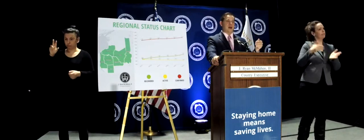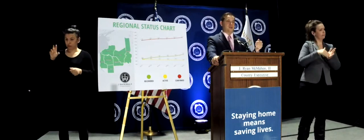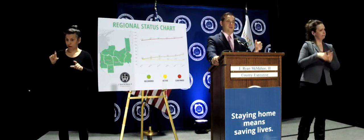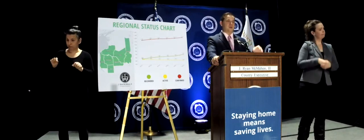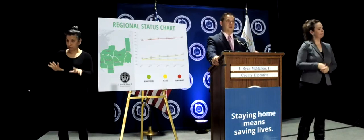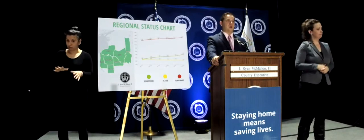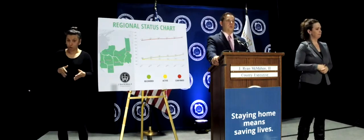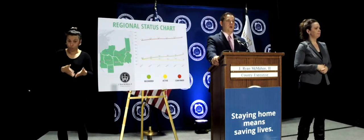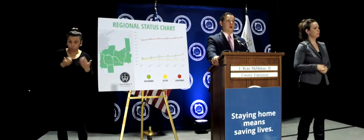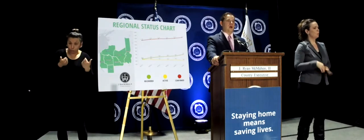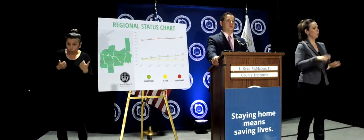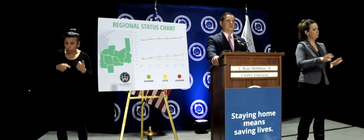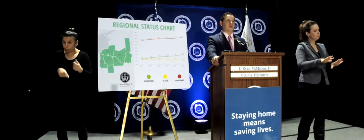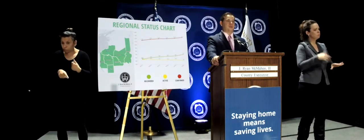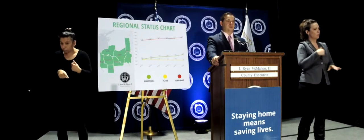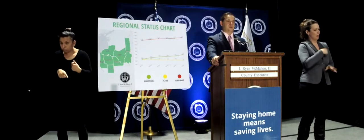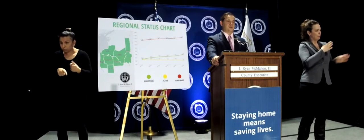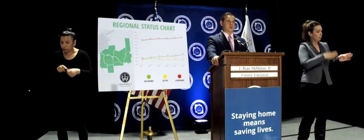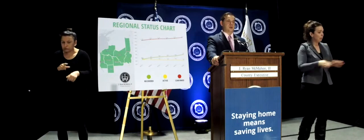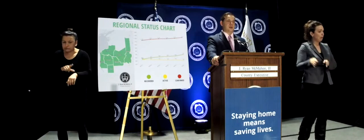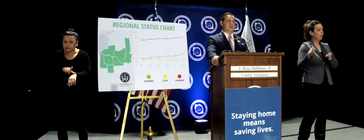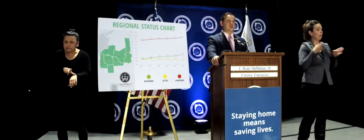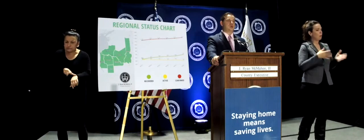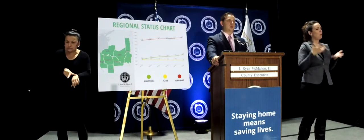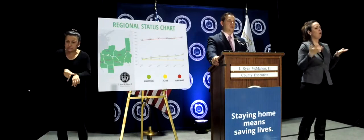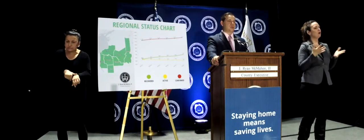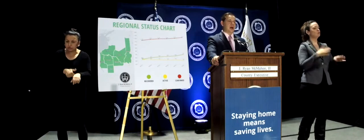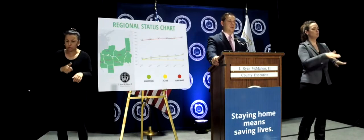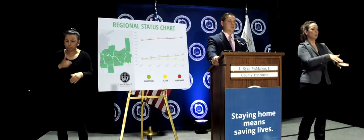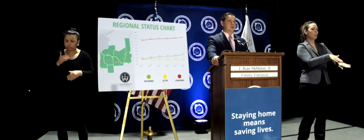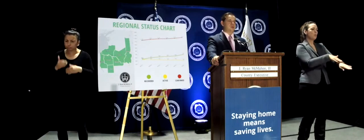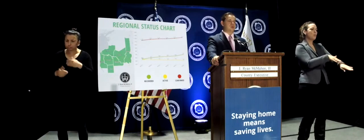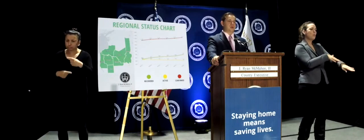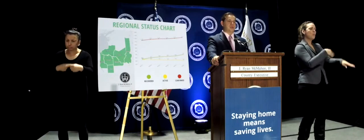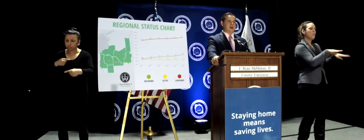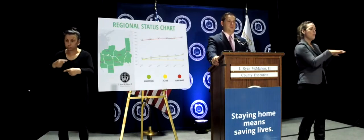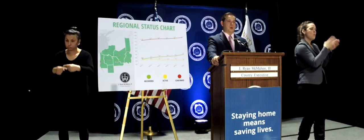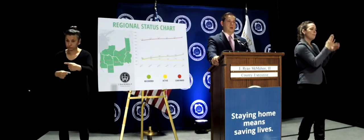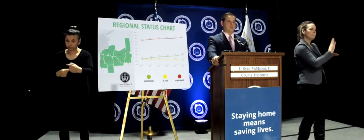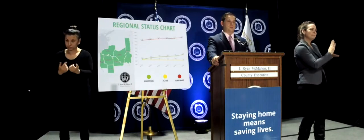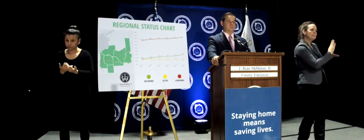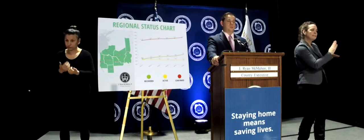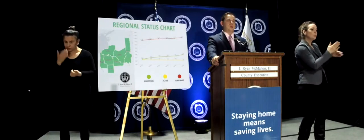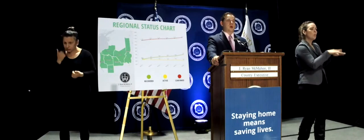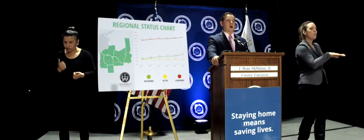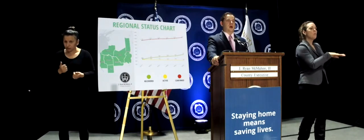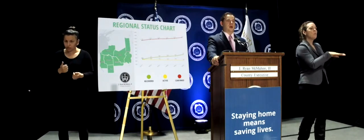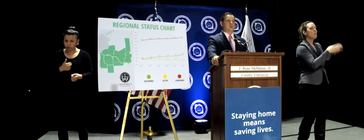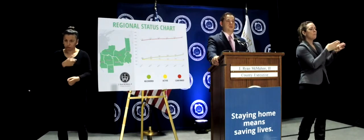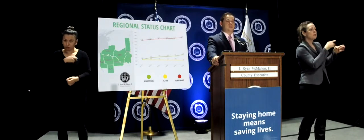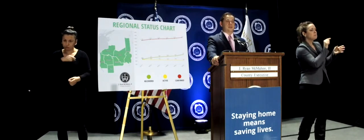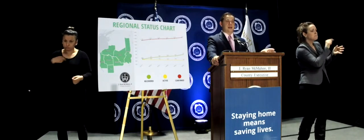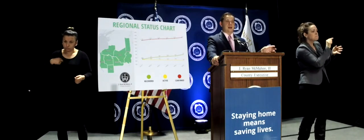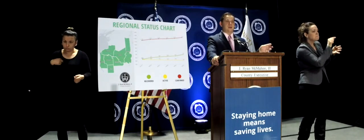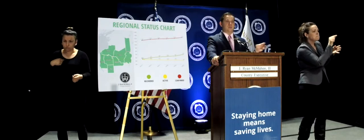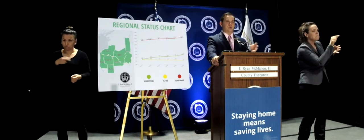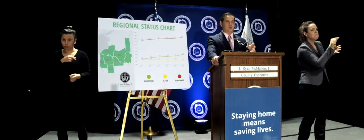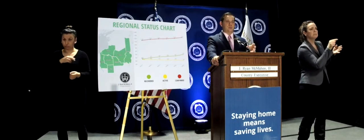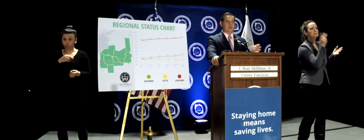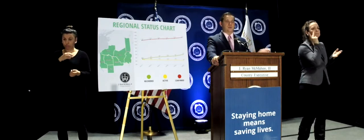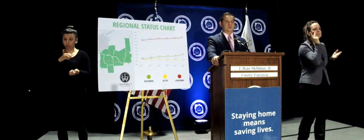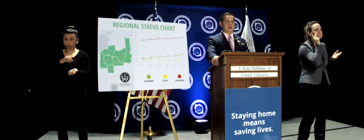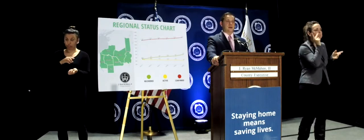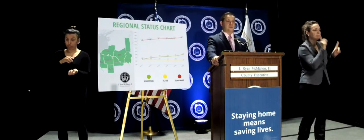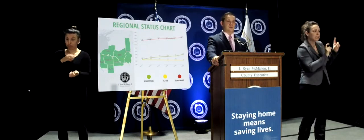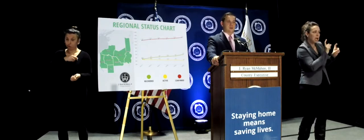controlled fashion where our health professionals can do their jobs and do their jobs well. And we see data